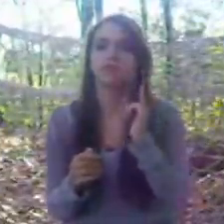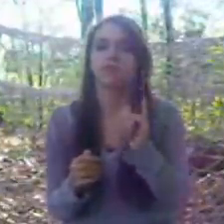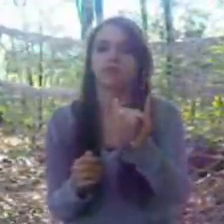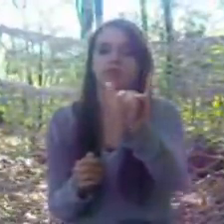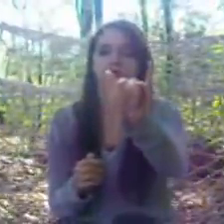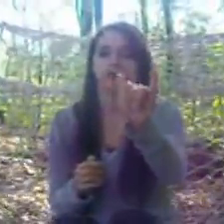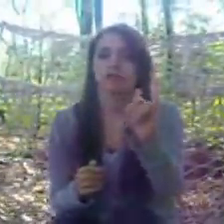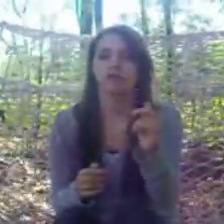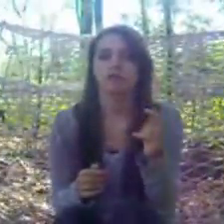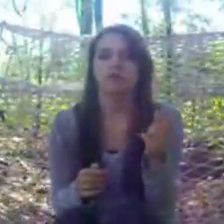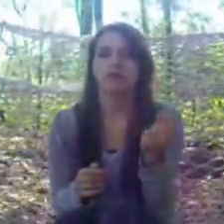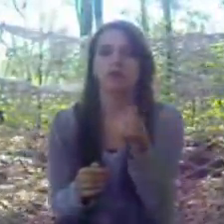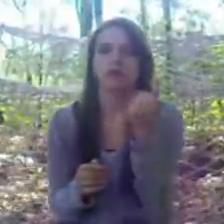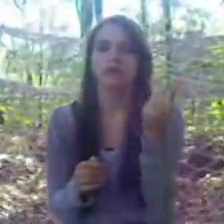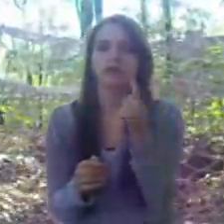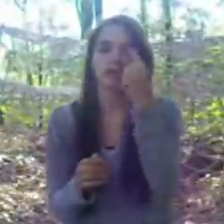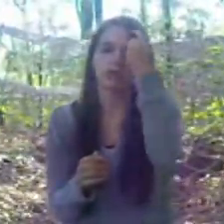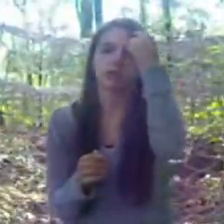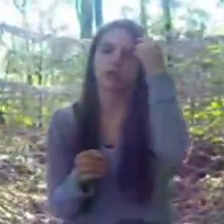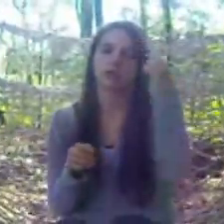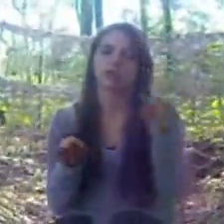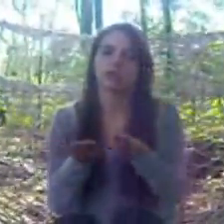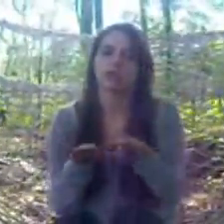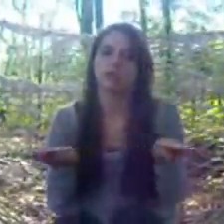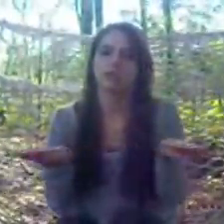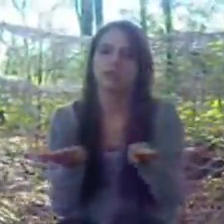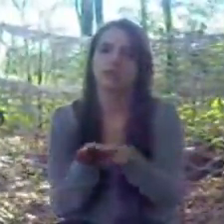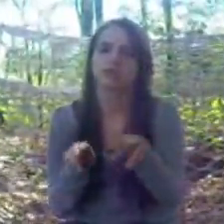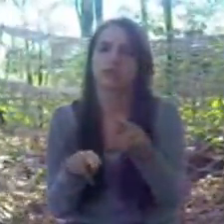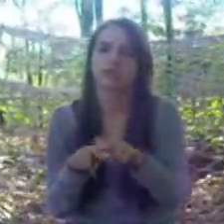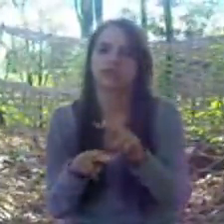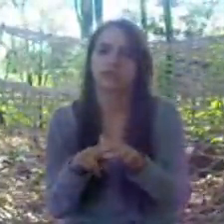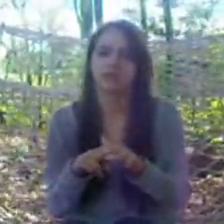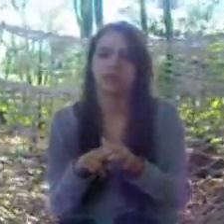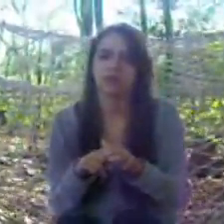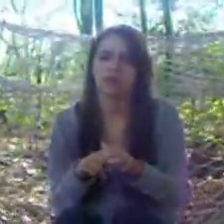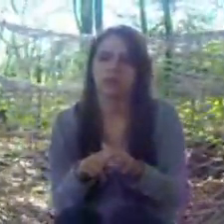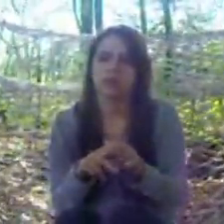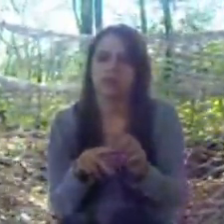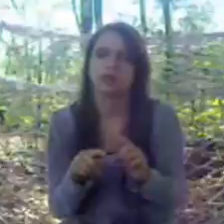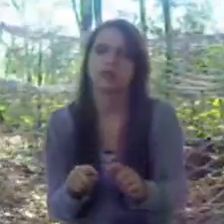you Forever Feels Like Sitting All Alone Inside